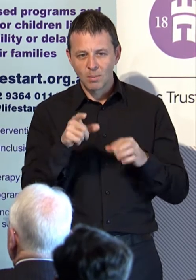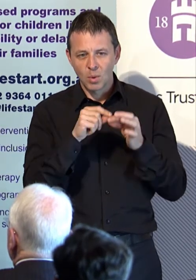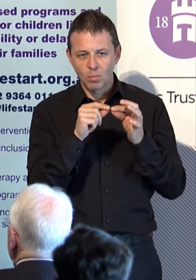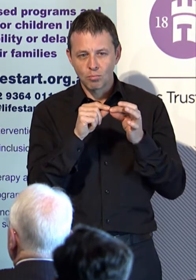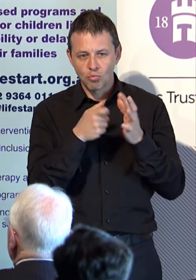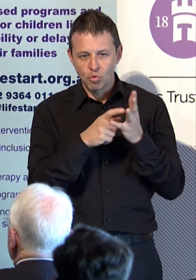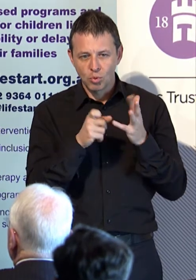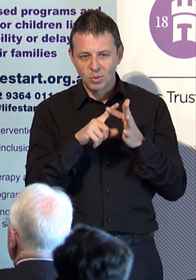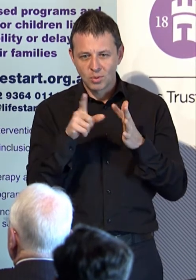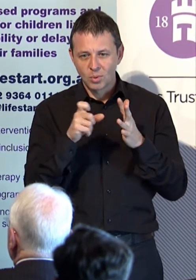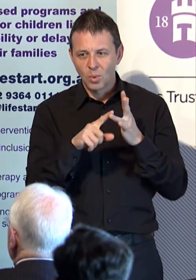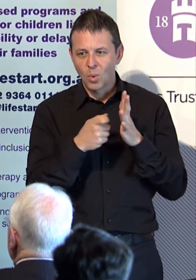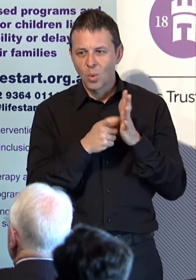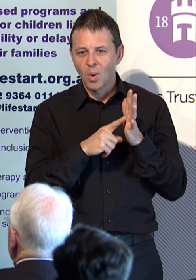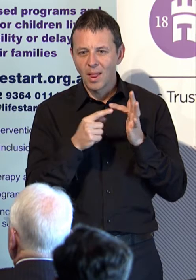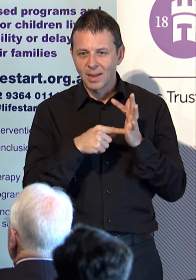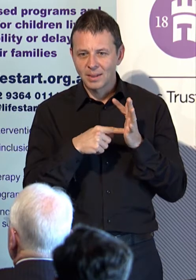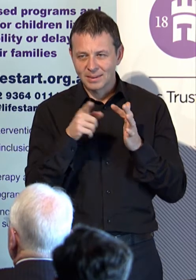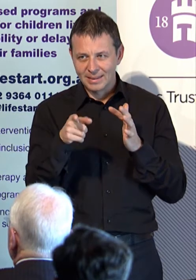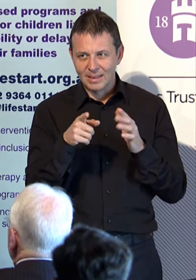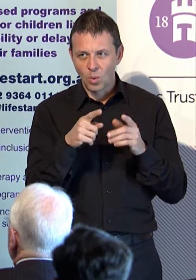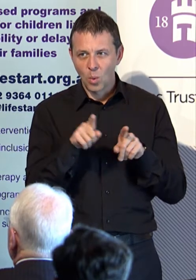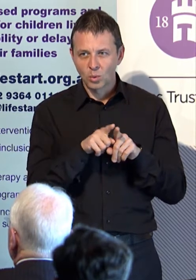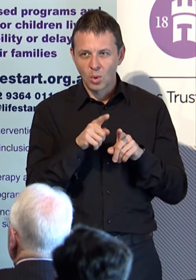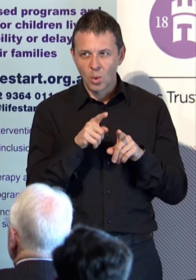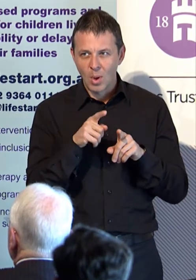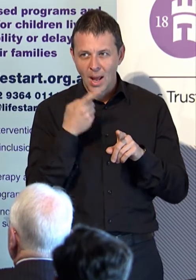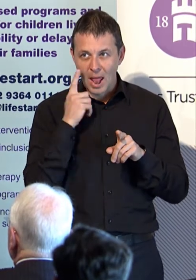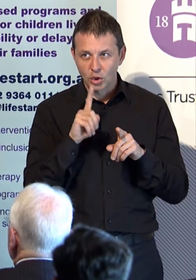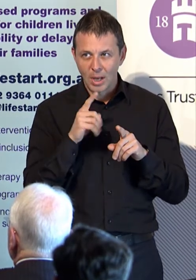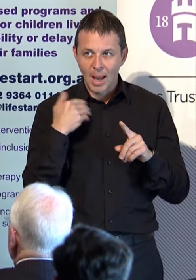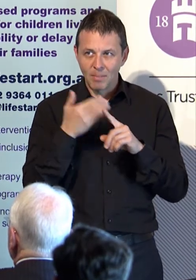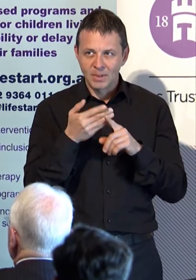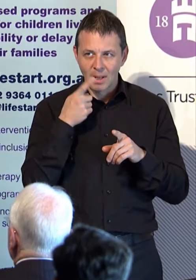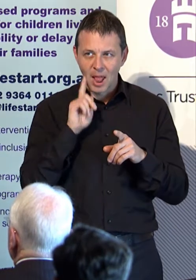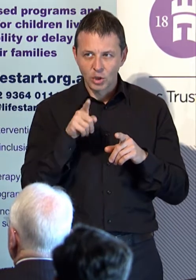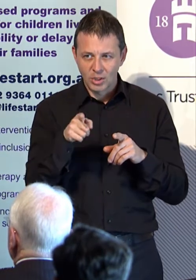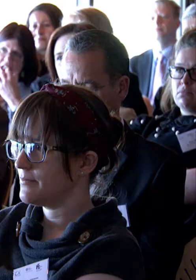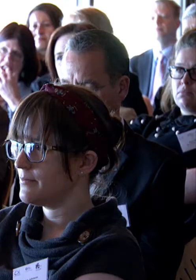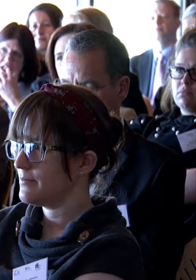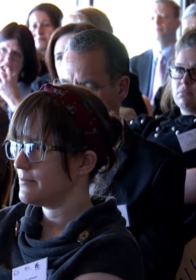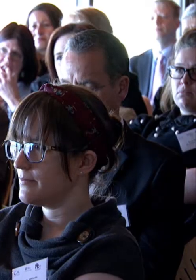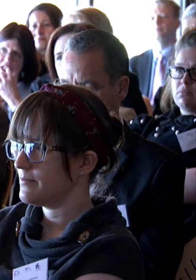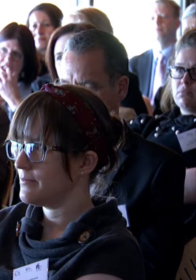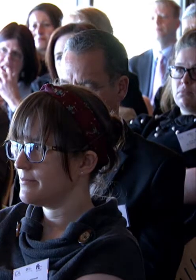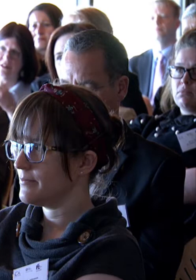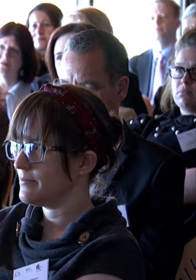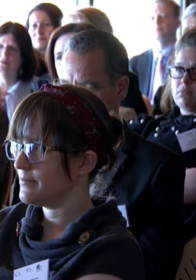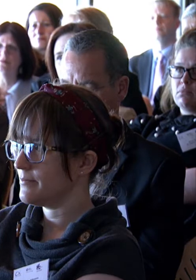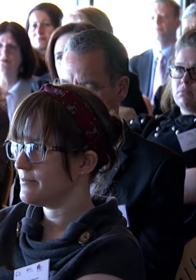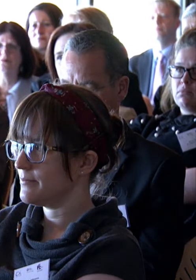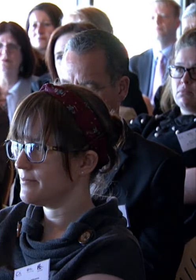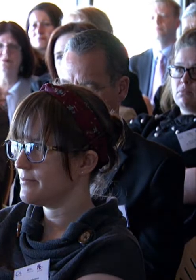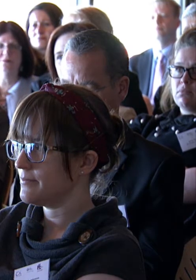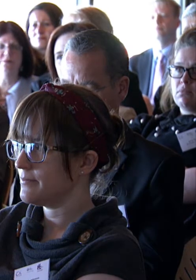until late last year, the chairman of the Trust Company as well. But he did put us through the ringer. We had to prove and demonstrate this wasn't a special favour. We really